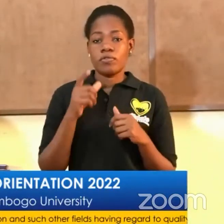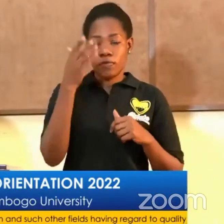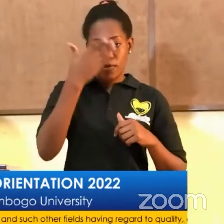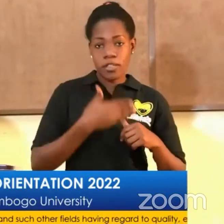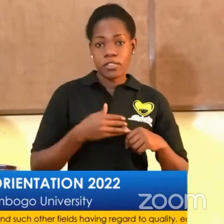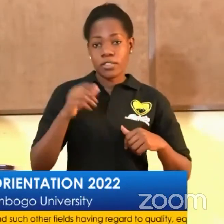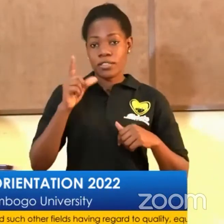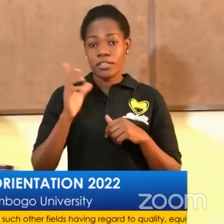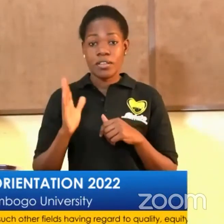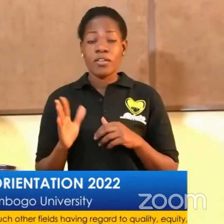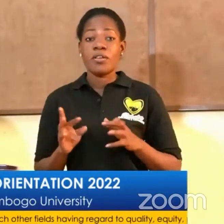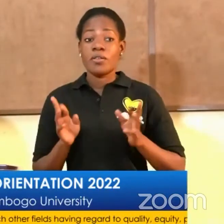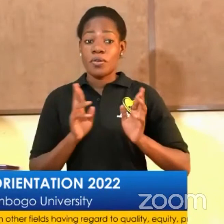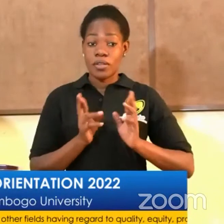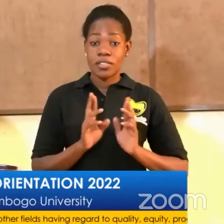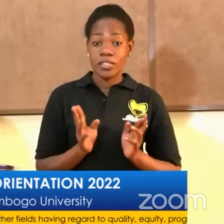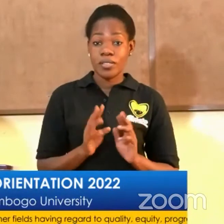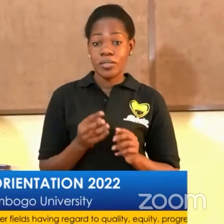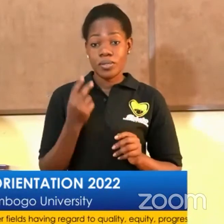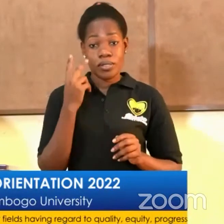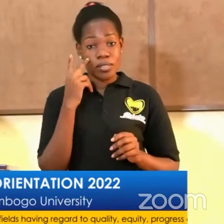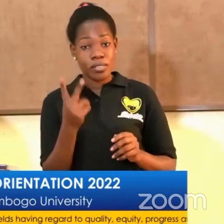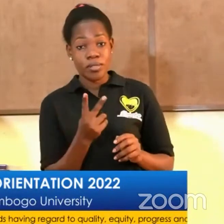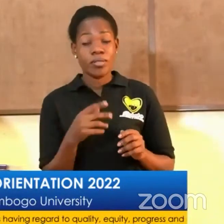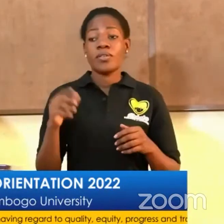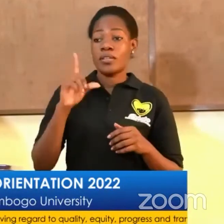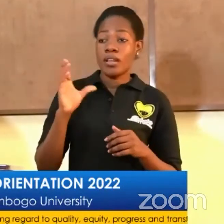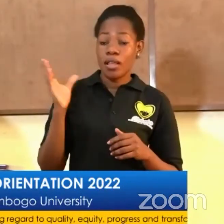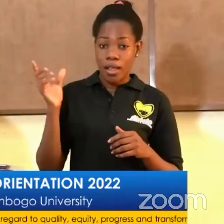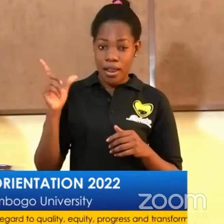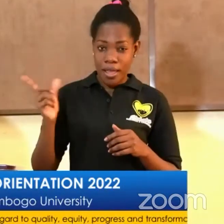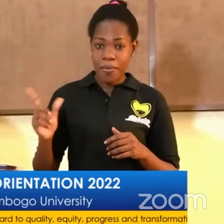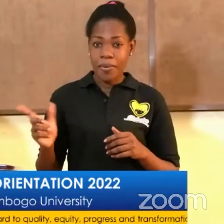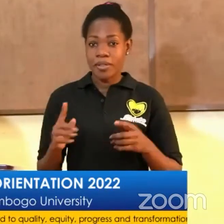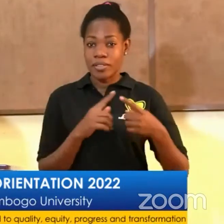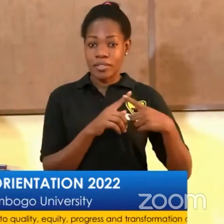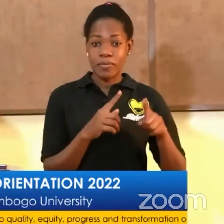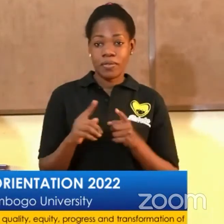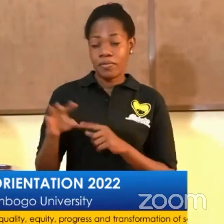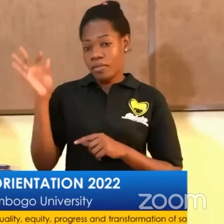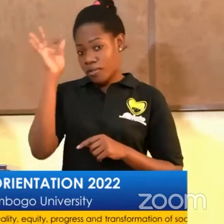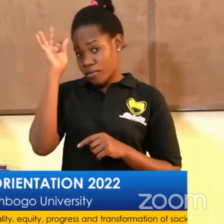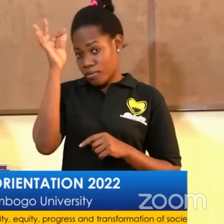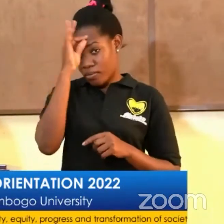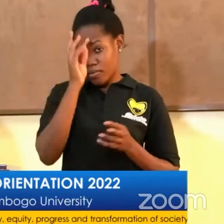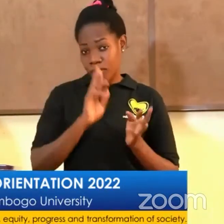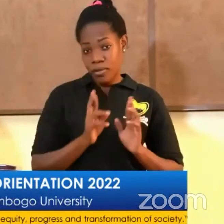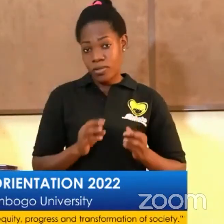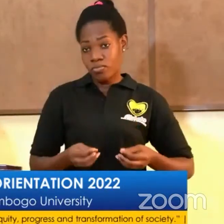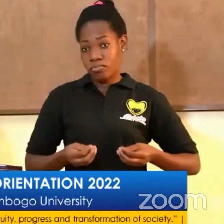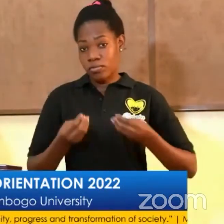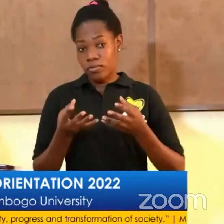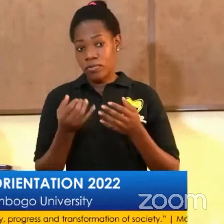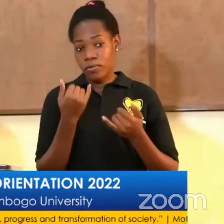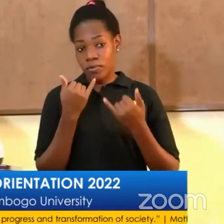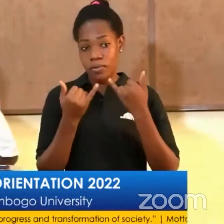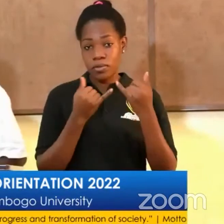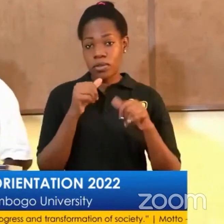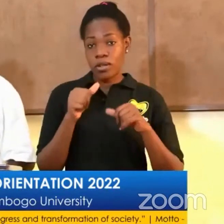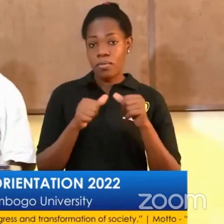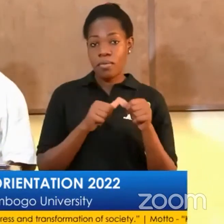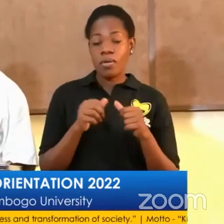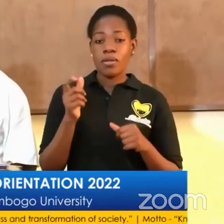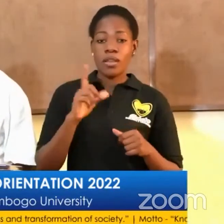you in the library in your cities. I will give you those details about the library tour later